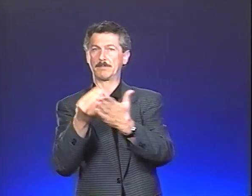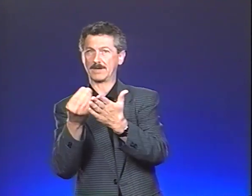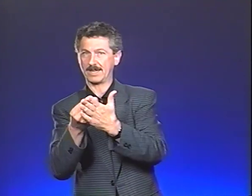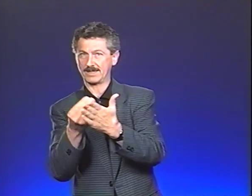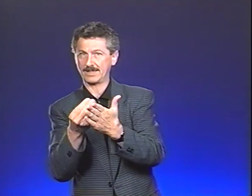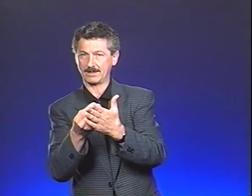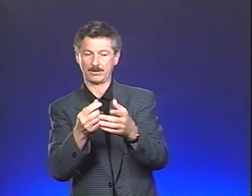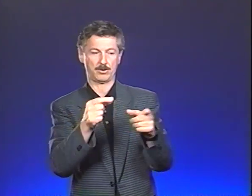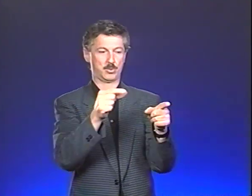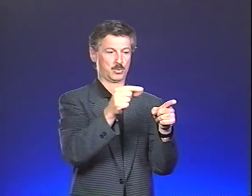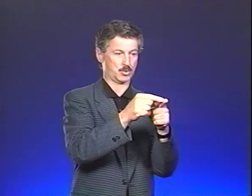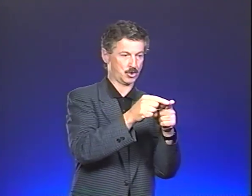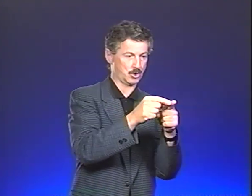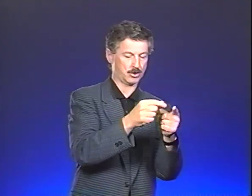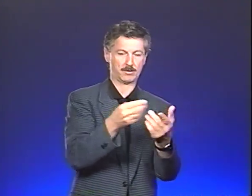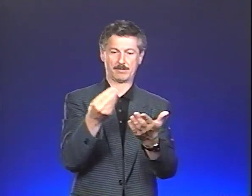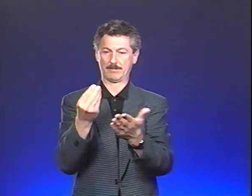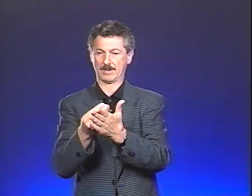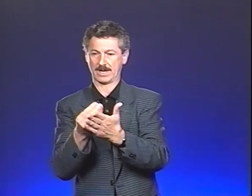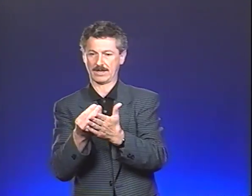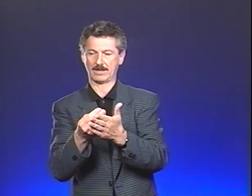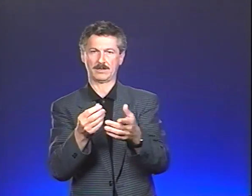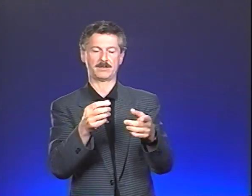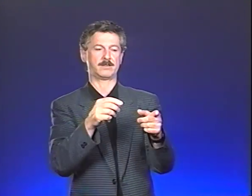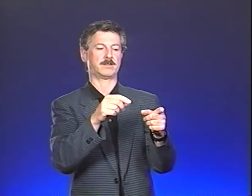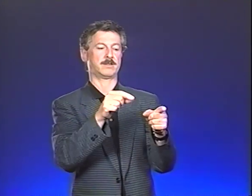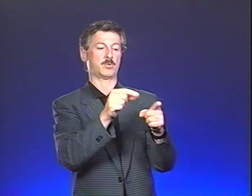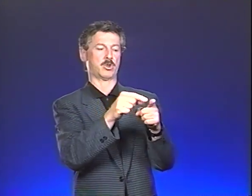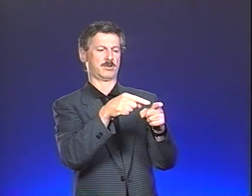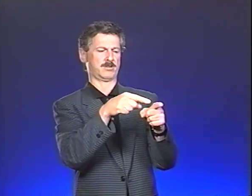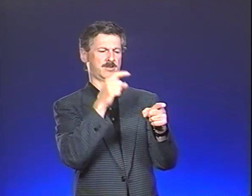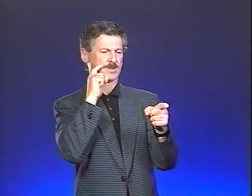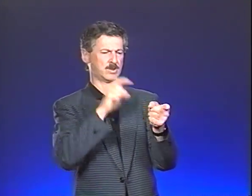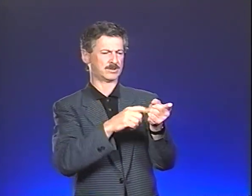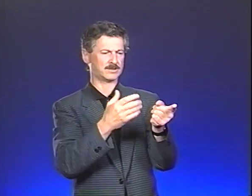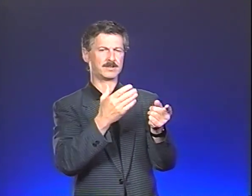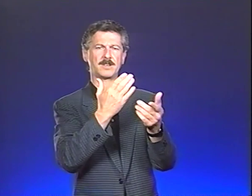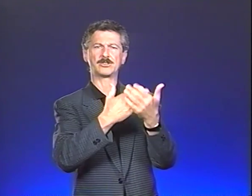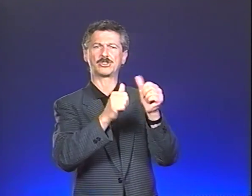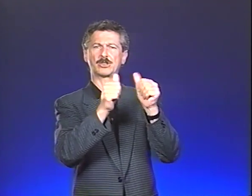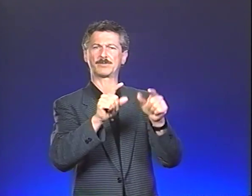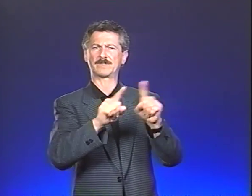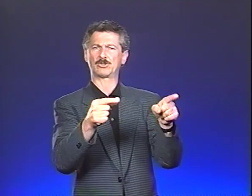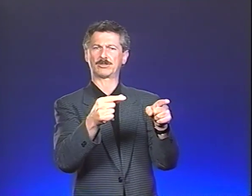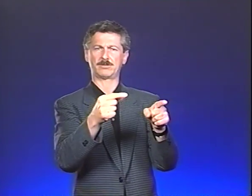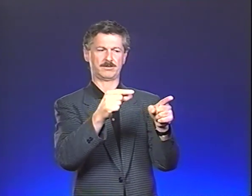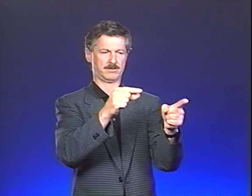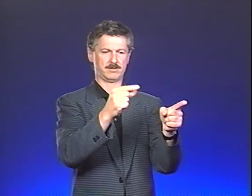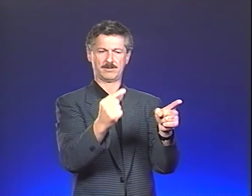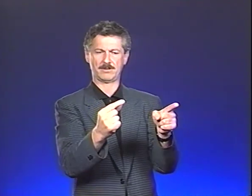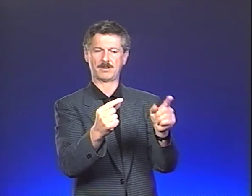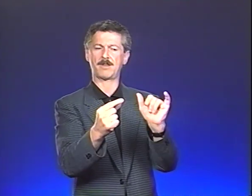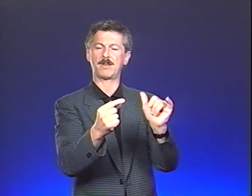symbols. We look at the signs word and money. We notice that each hand takes a different hand